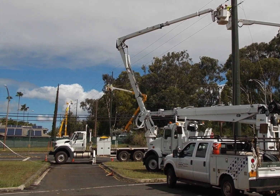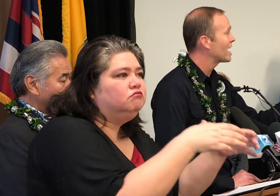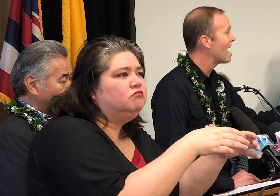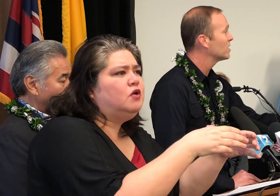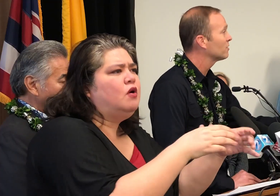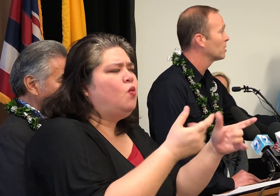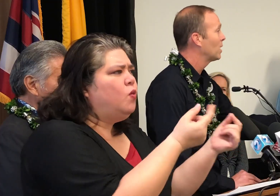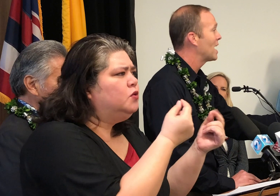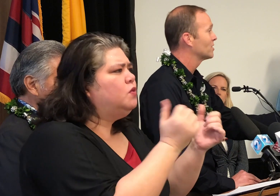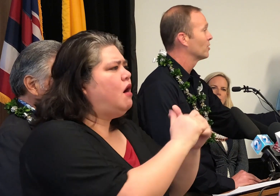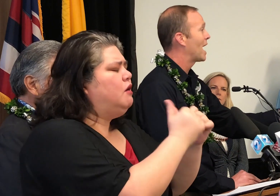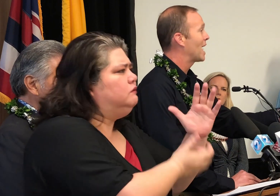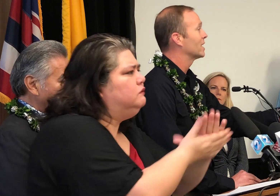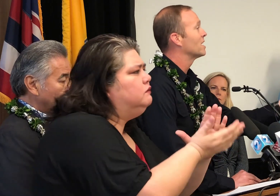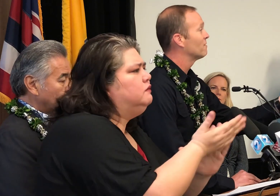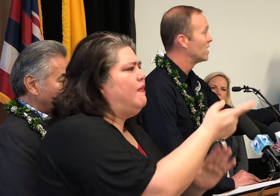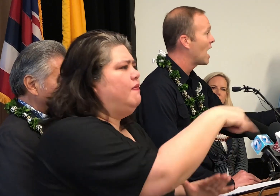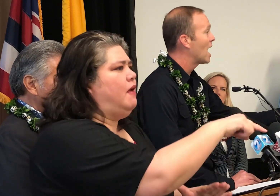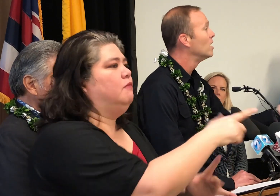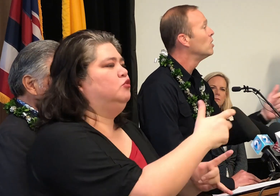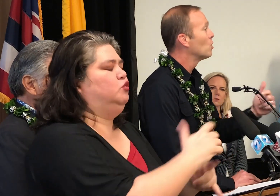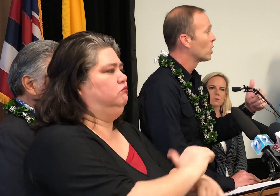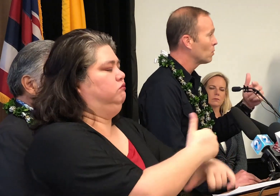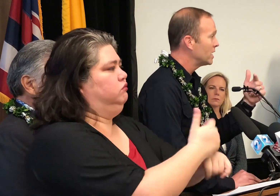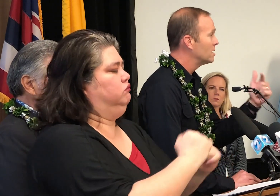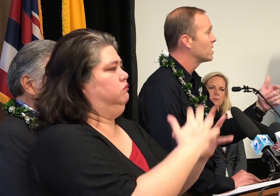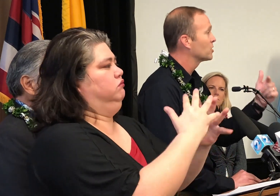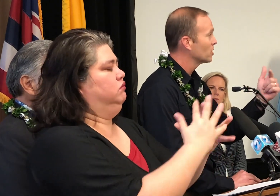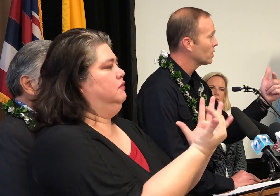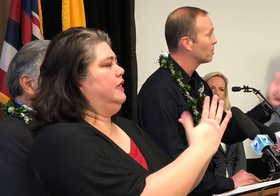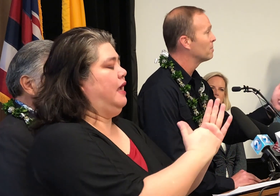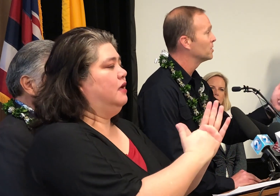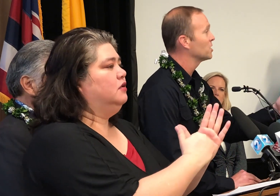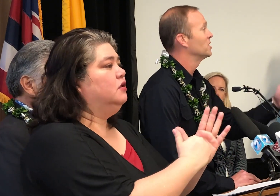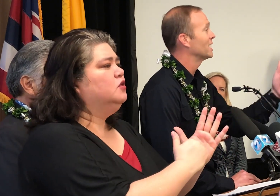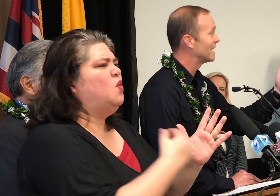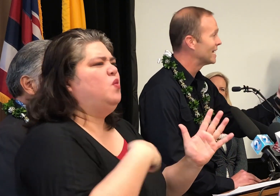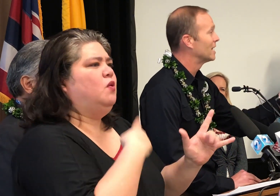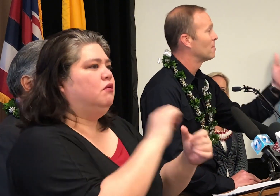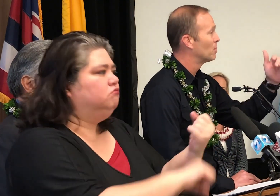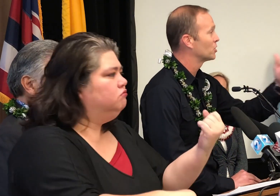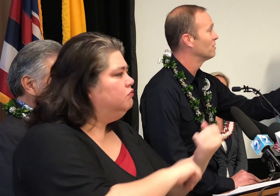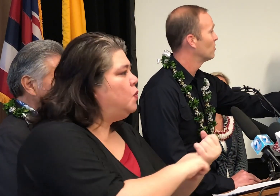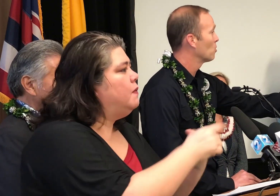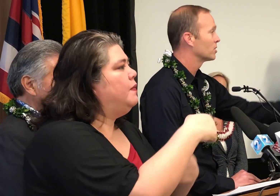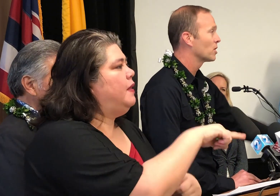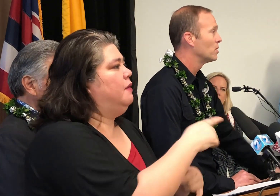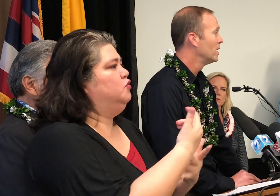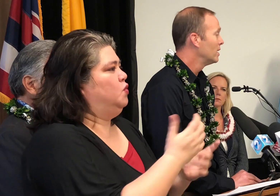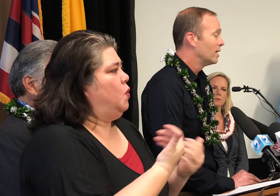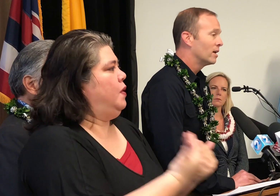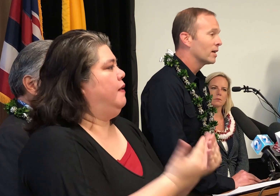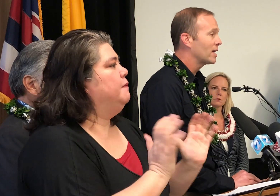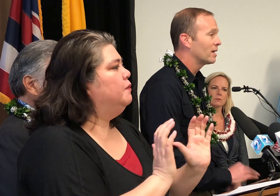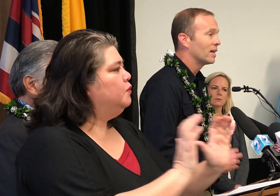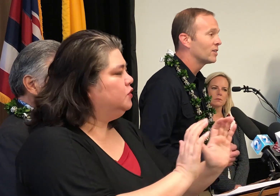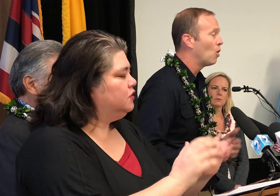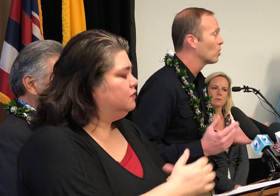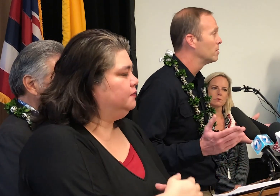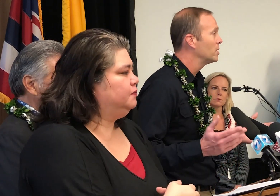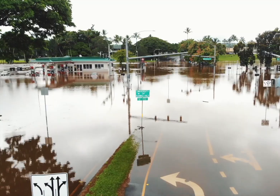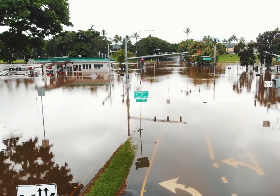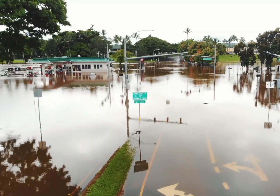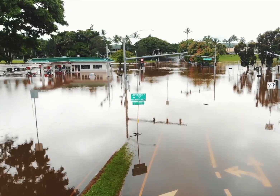up and running do they have enough supplies on island and if not where do we need to make sure that we pre-position and get it and push it forward so here again